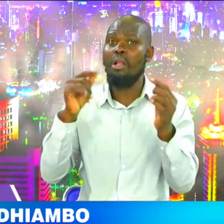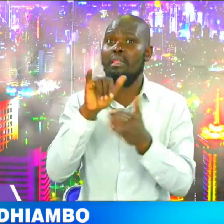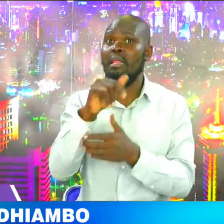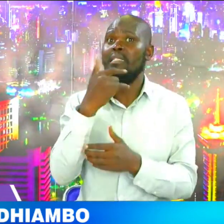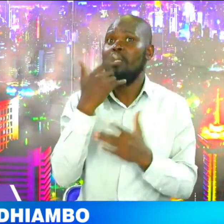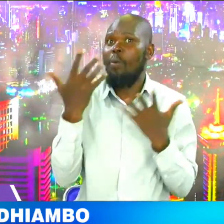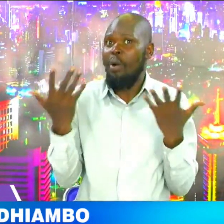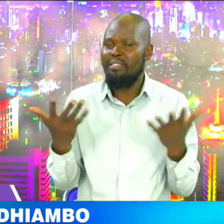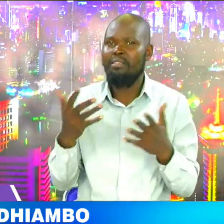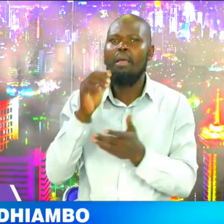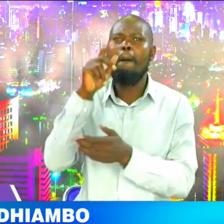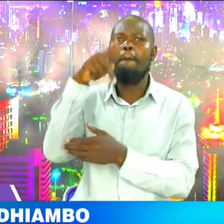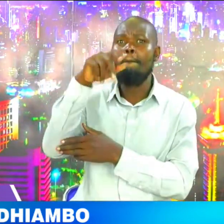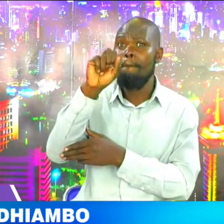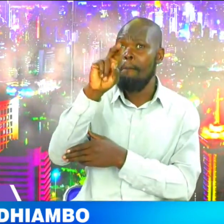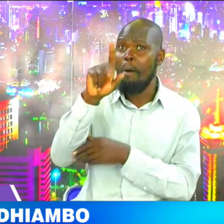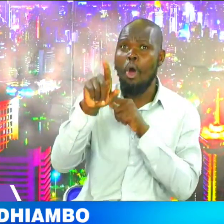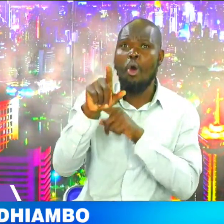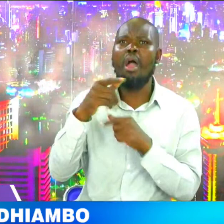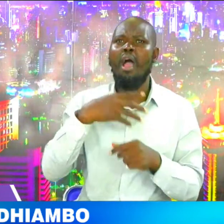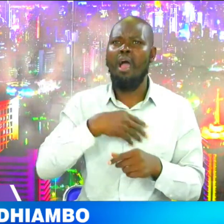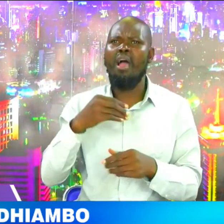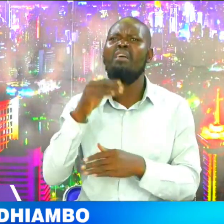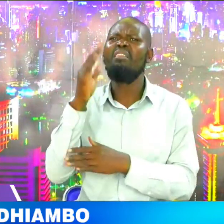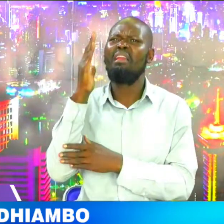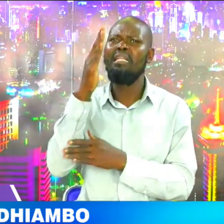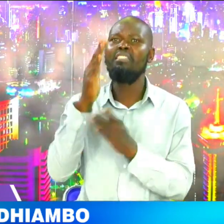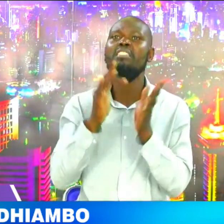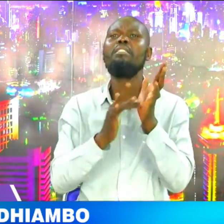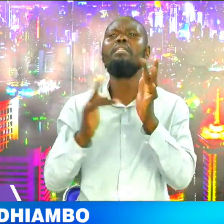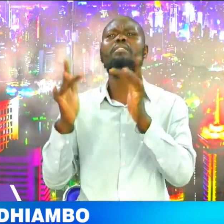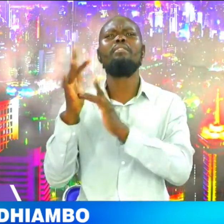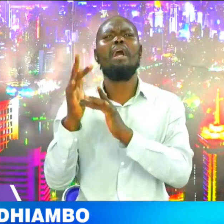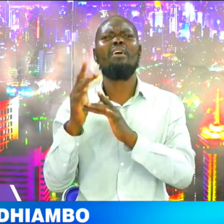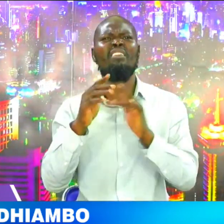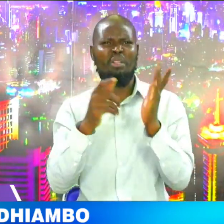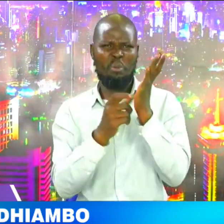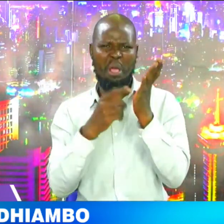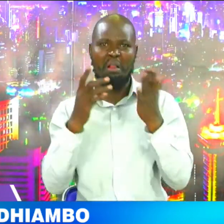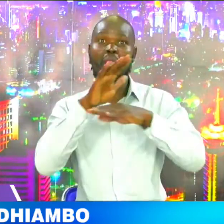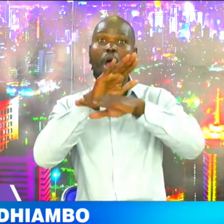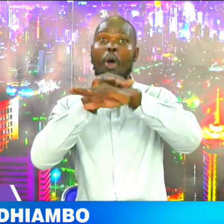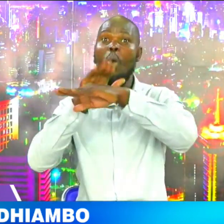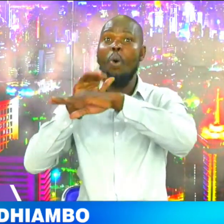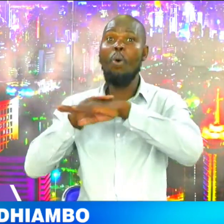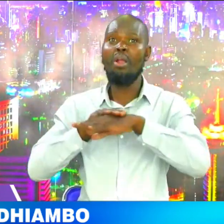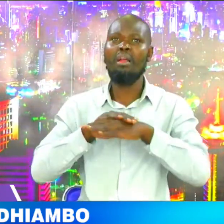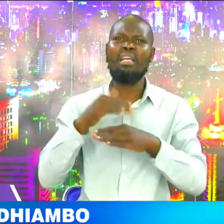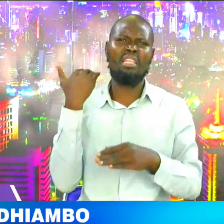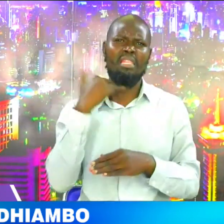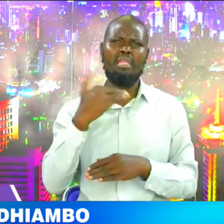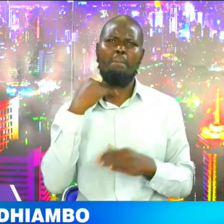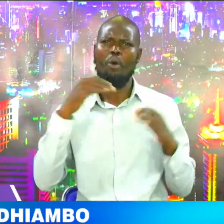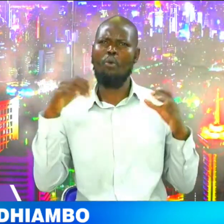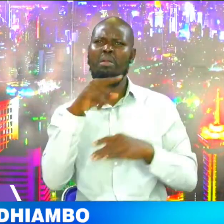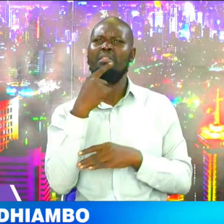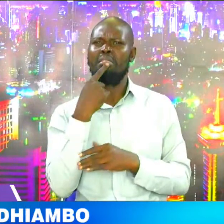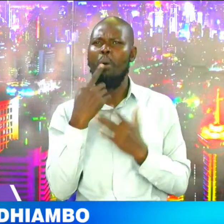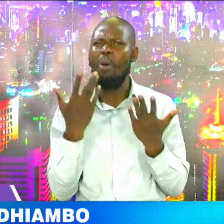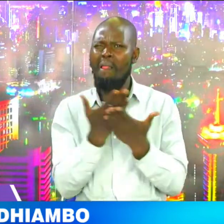He also stated that Paul Mackenzie and the proclaimed Yesu Watongareni, calling them criminals, and said